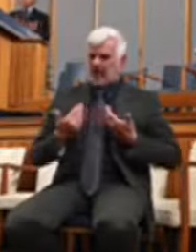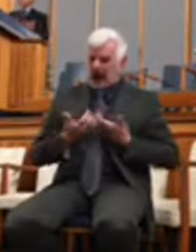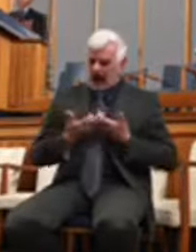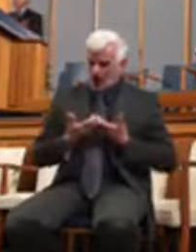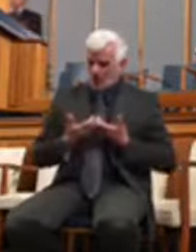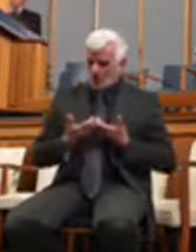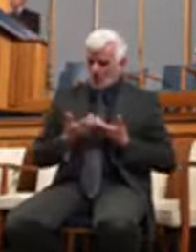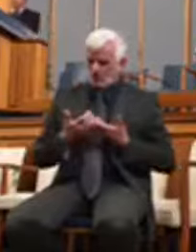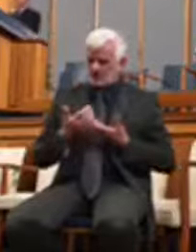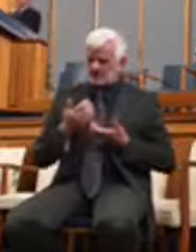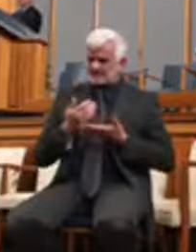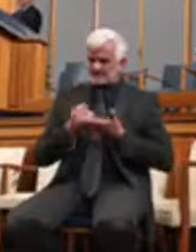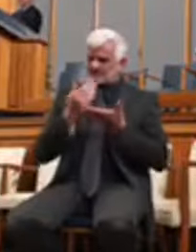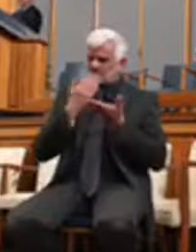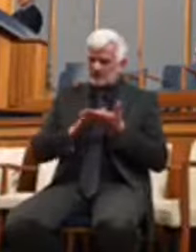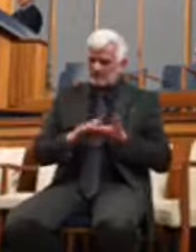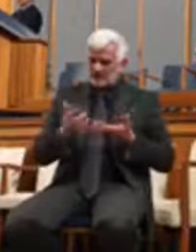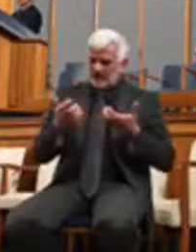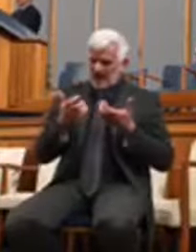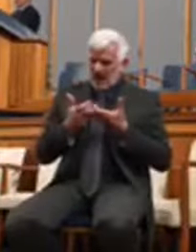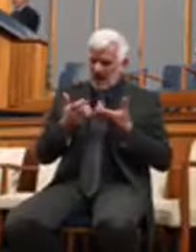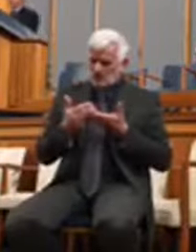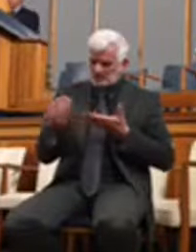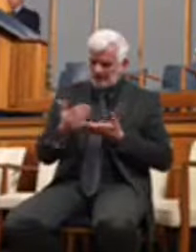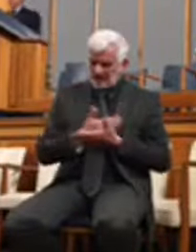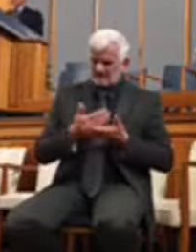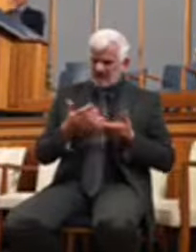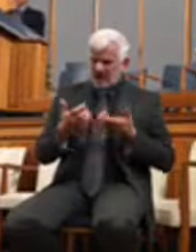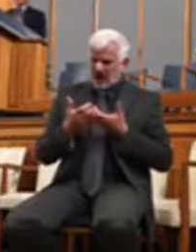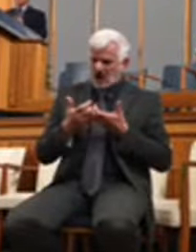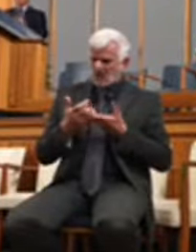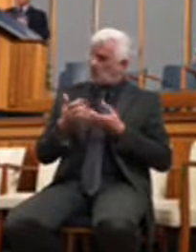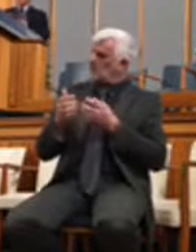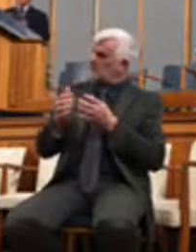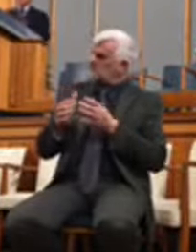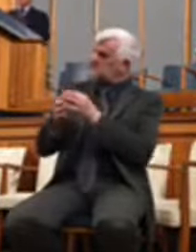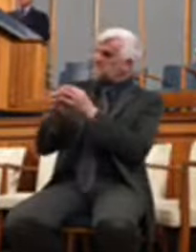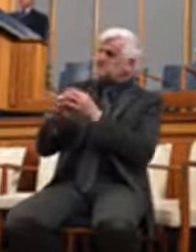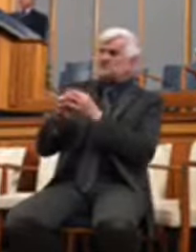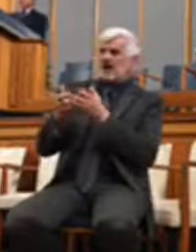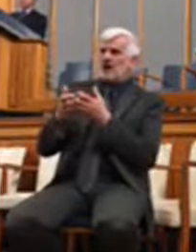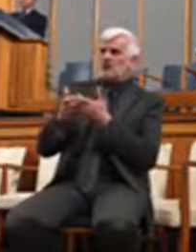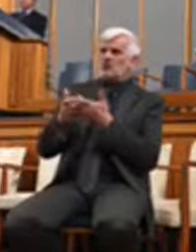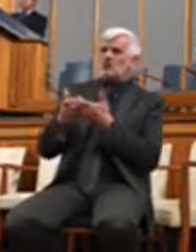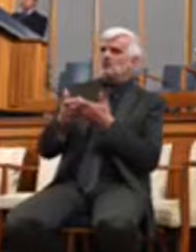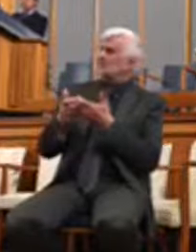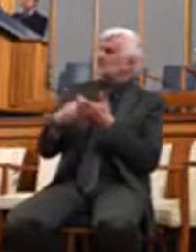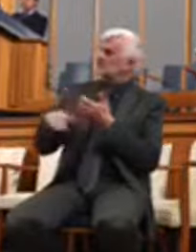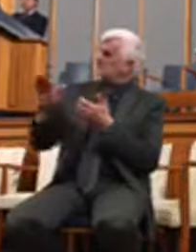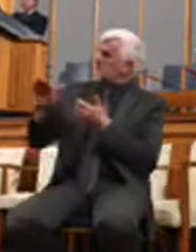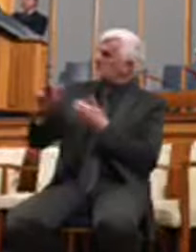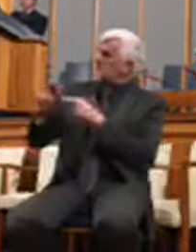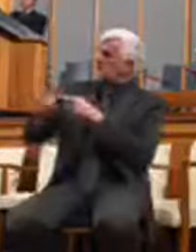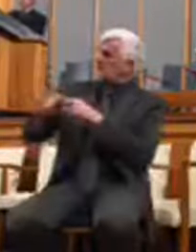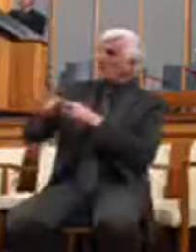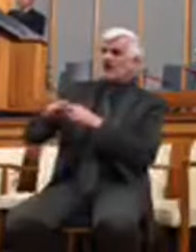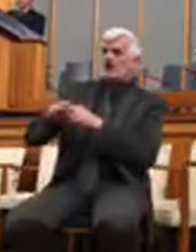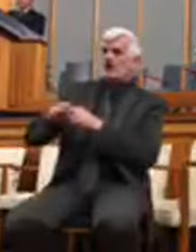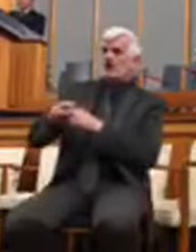sins forgiven? How can I have fellowship with God? How can I heal myself, my fault? Not just as a God,